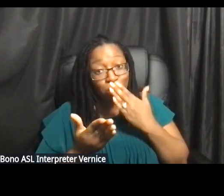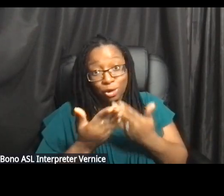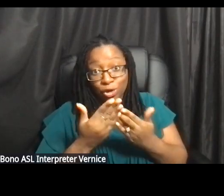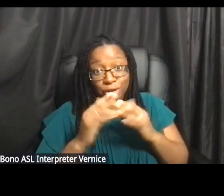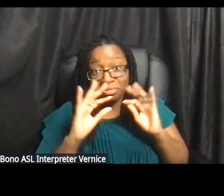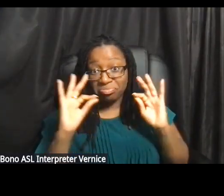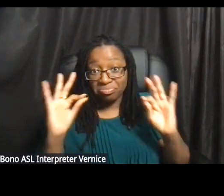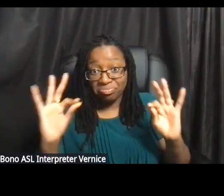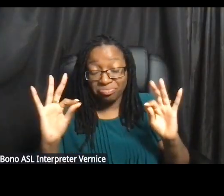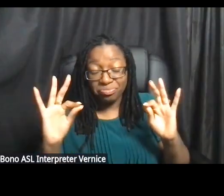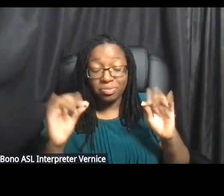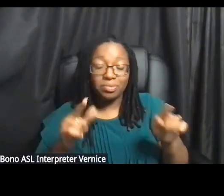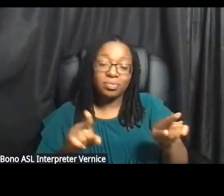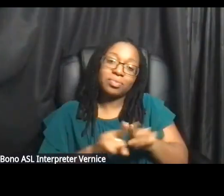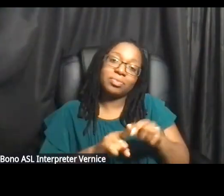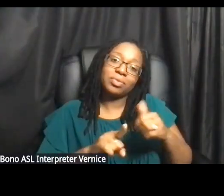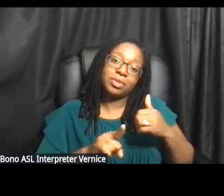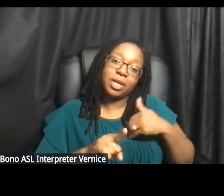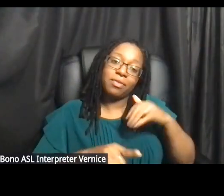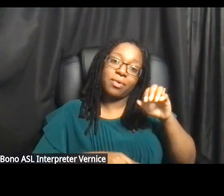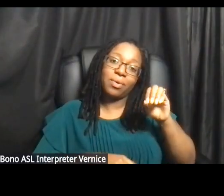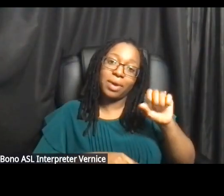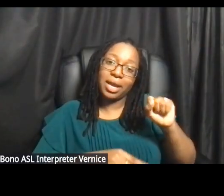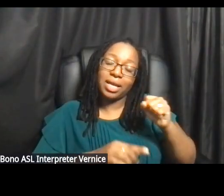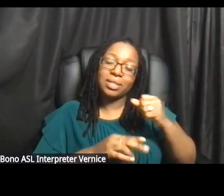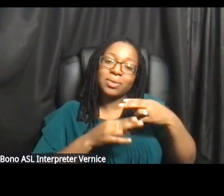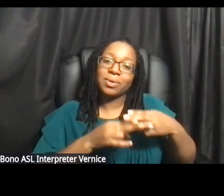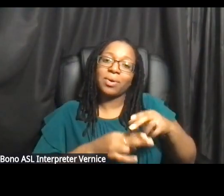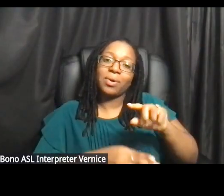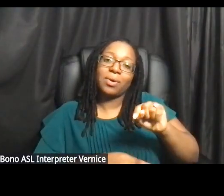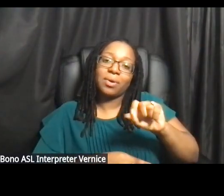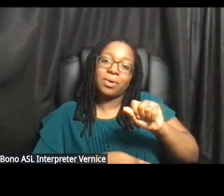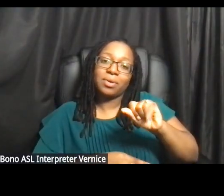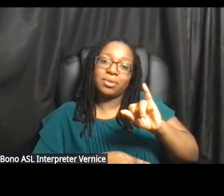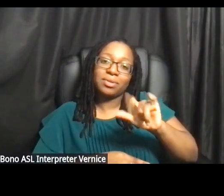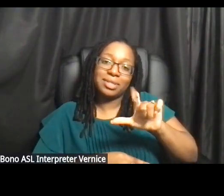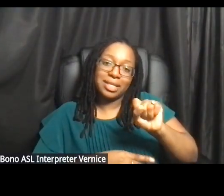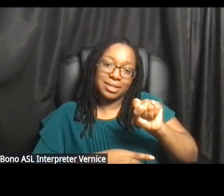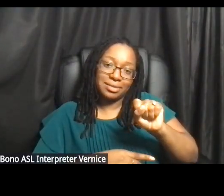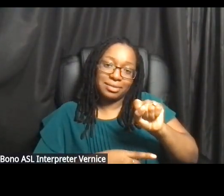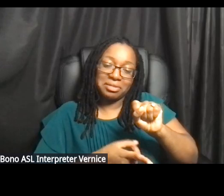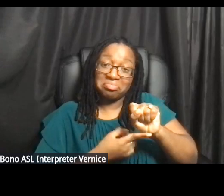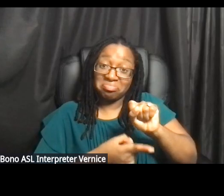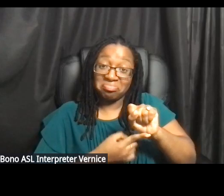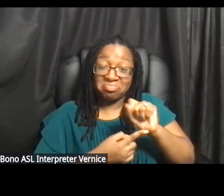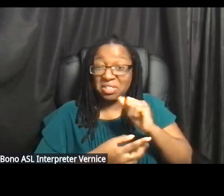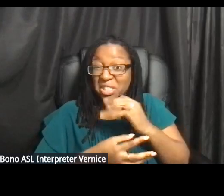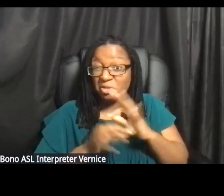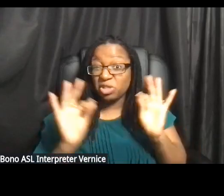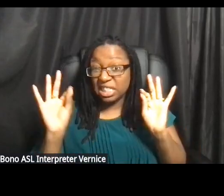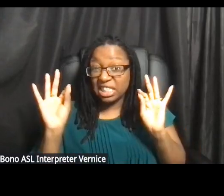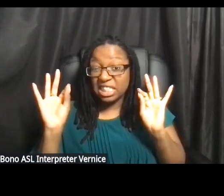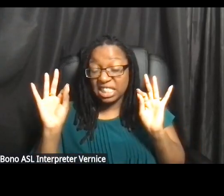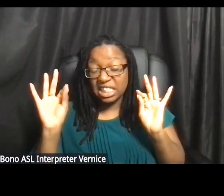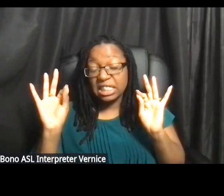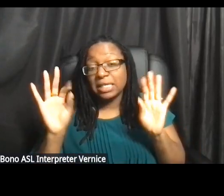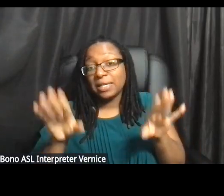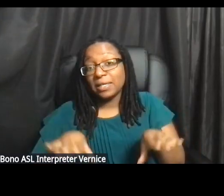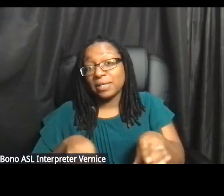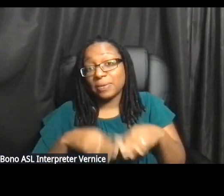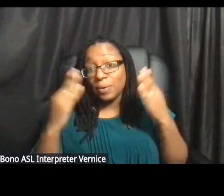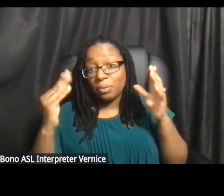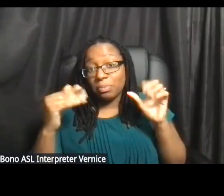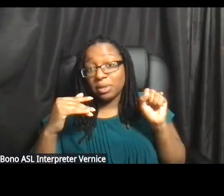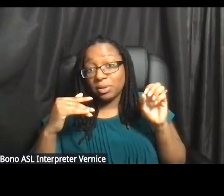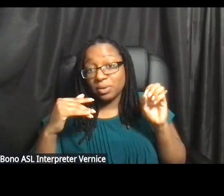There's also an operating system called Tails. I just want you to know about Tails. It's free and it's open source.